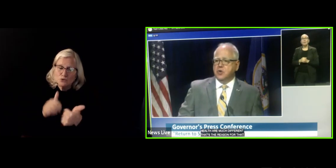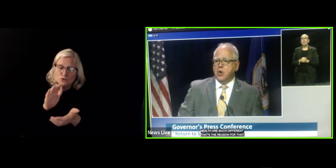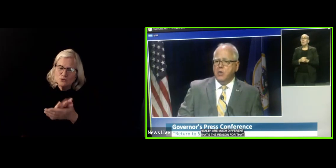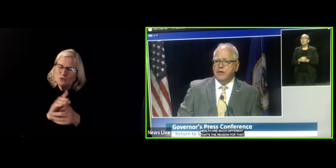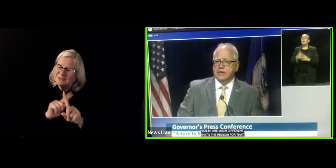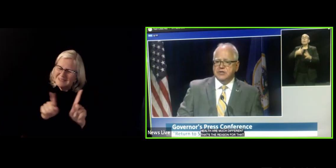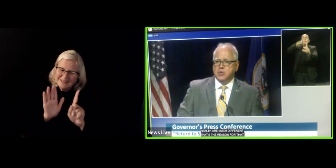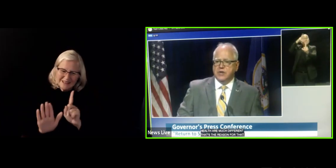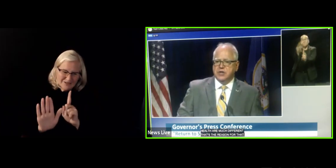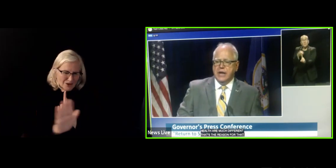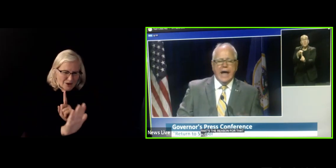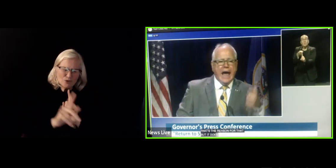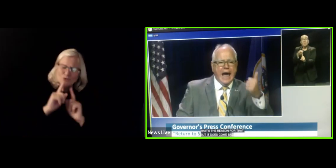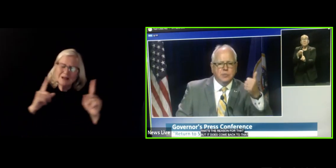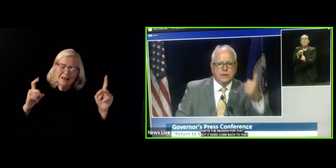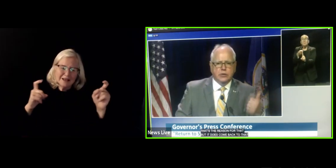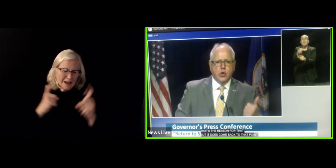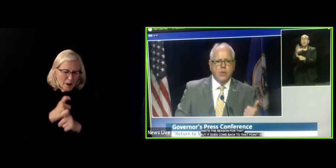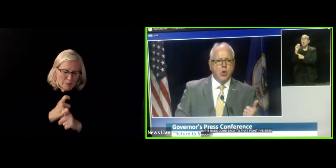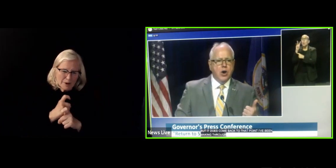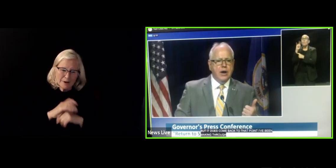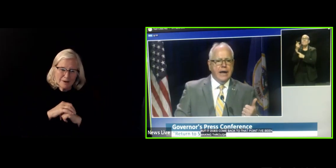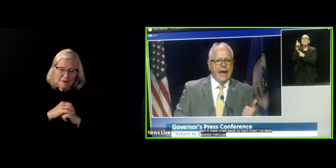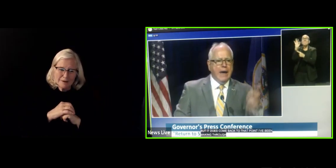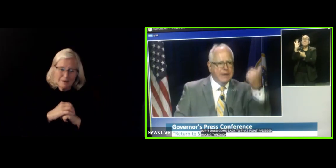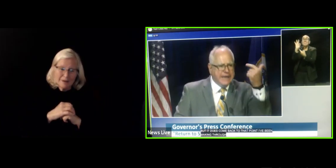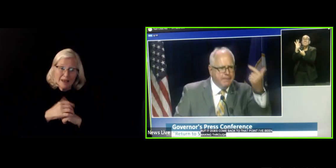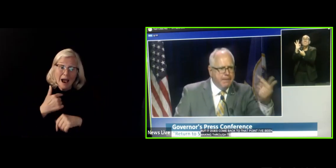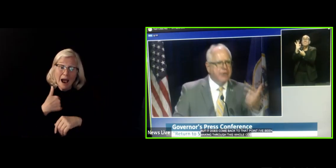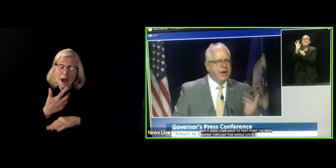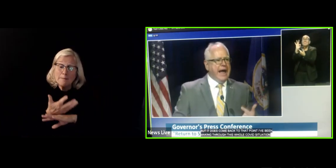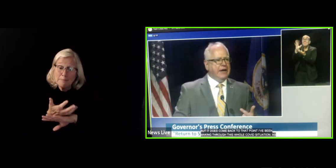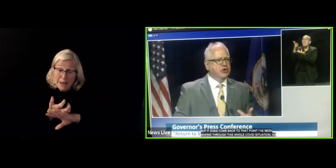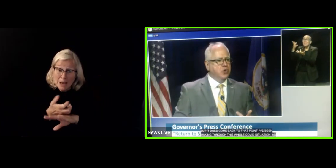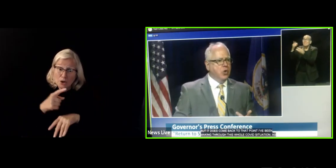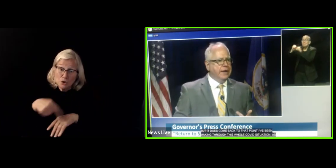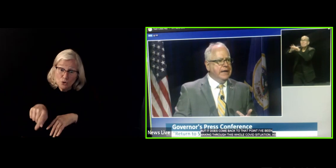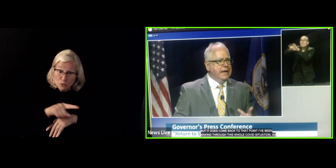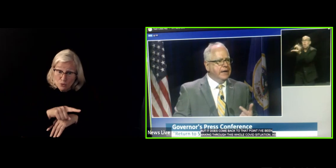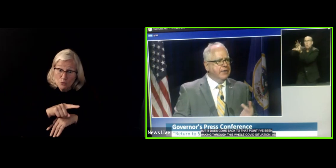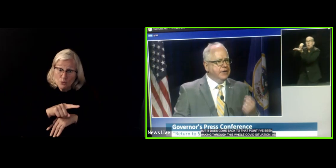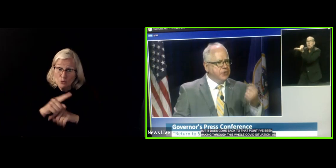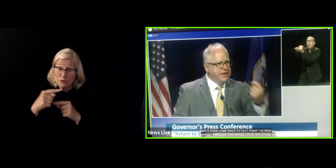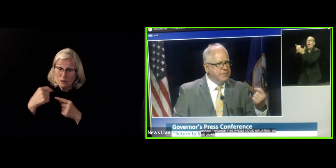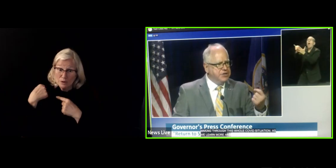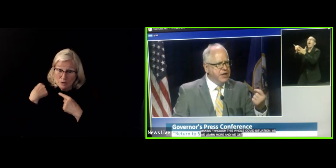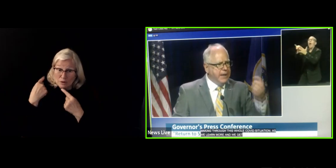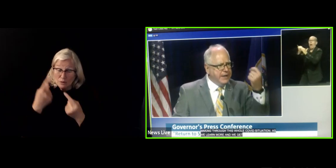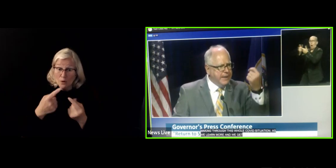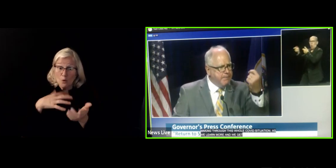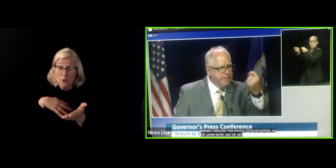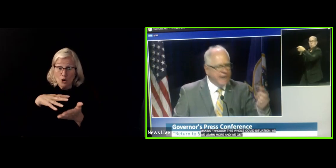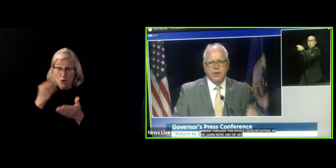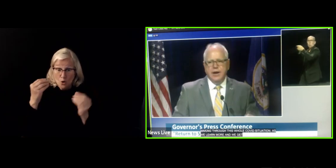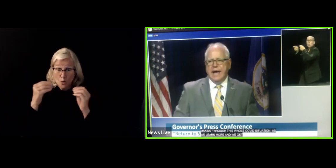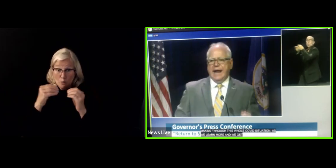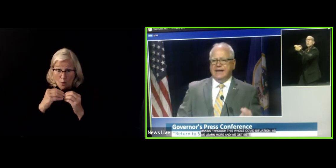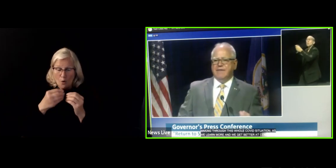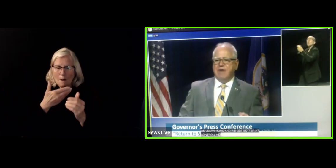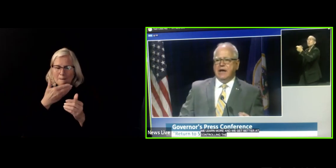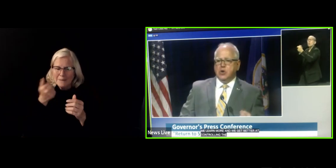whole COVID situation. As we learn more and we get better at controlling the transmission and we get better